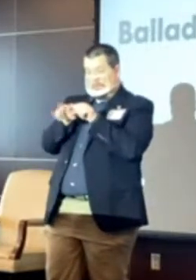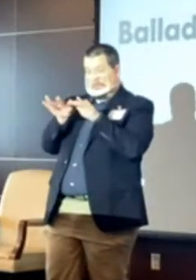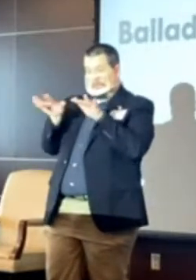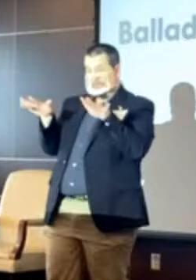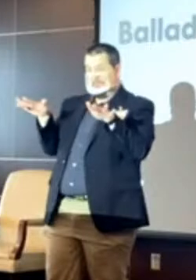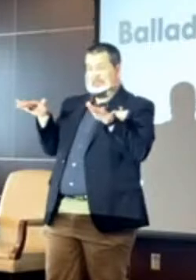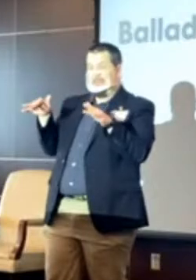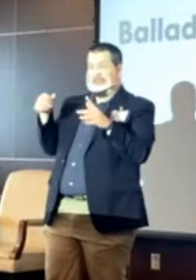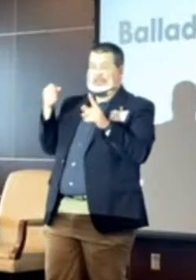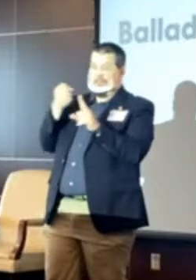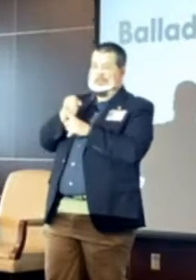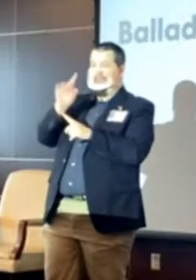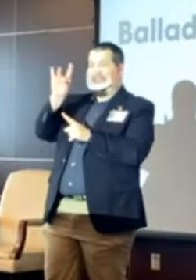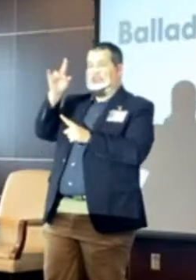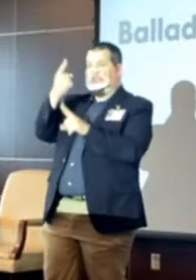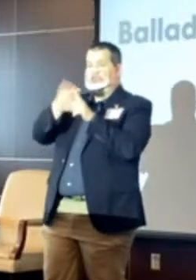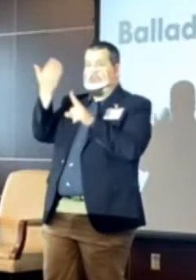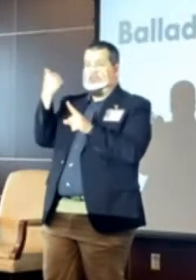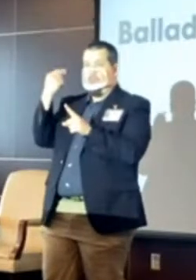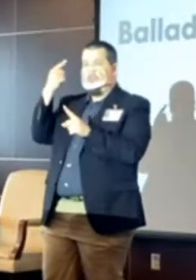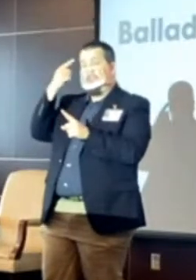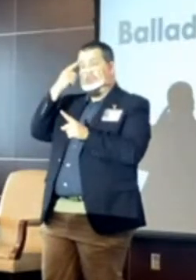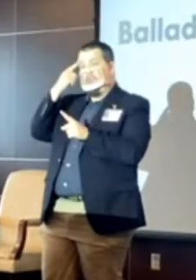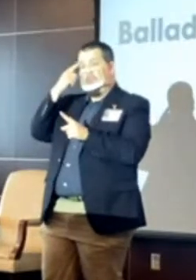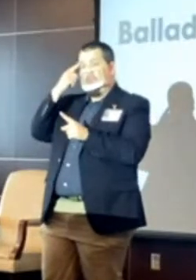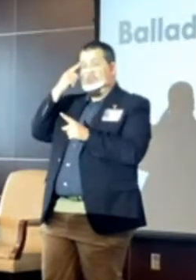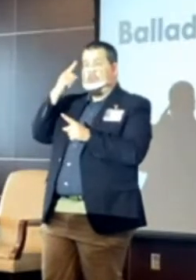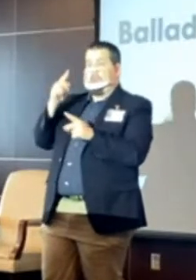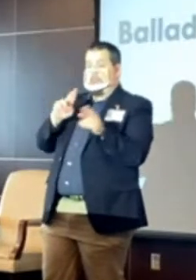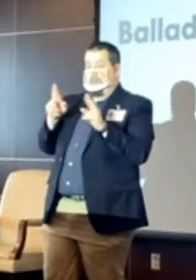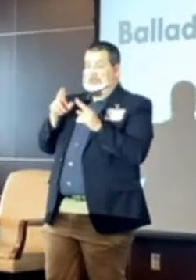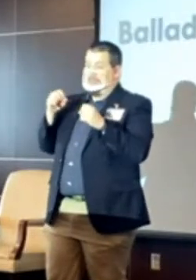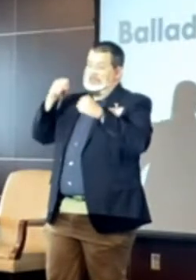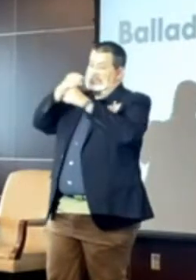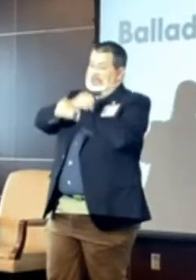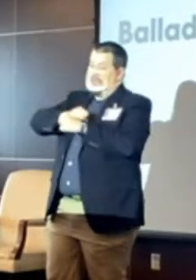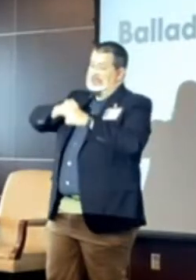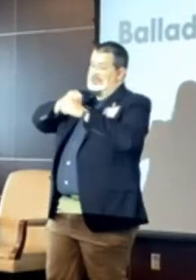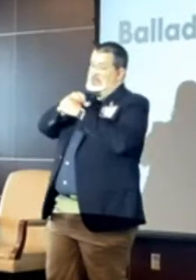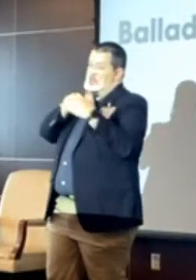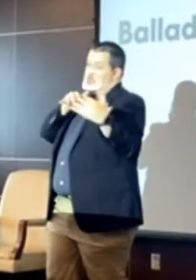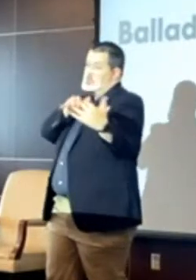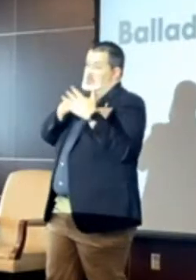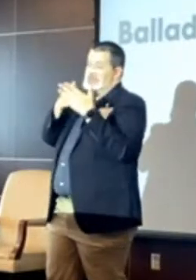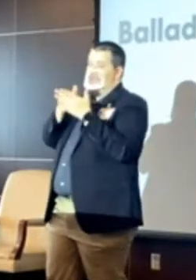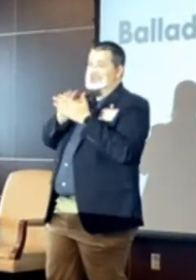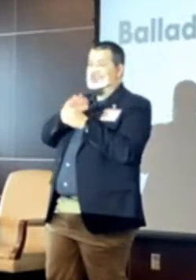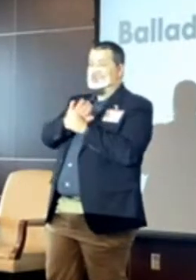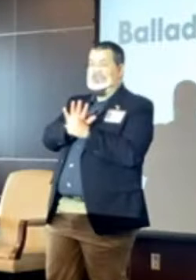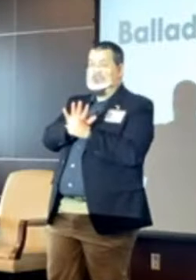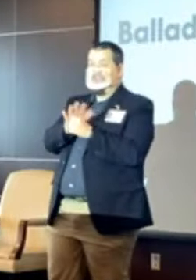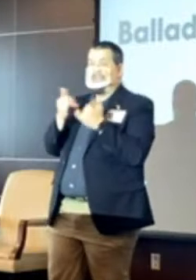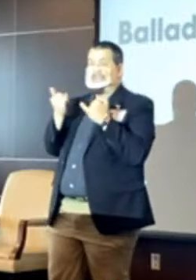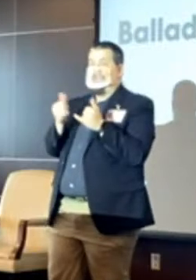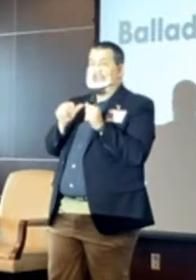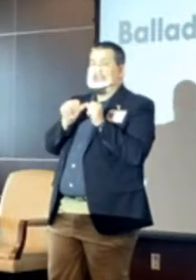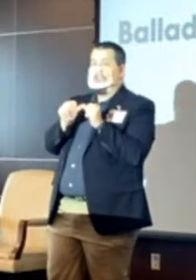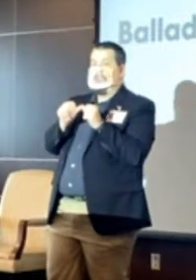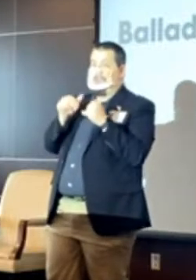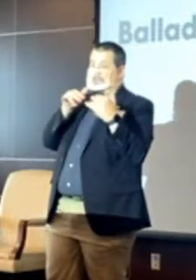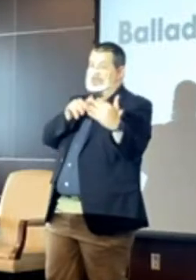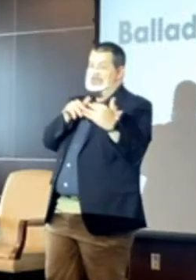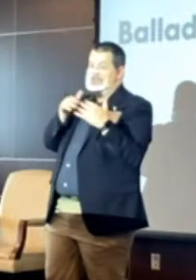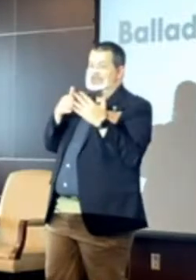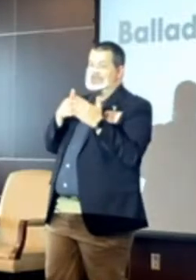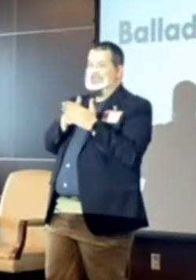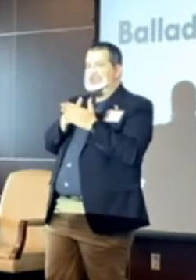locally 18 months ago, we knew we were gearing up to fight a war against the virus. Now we are enduring a battle